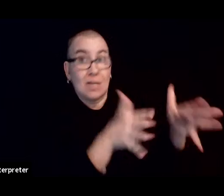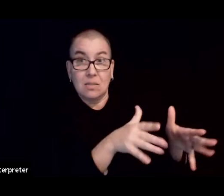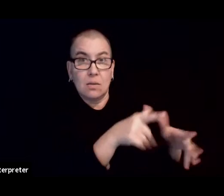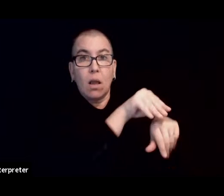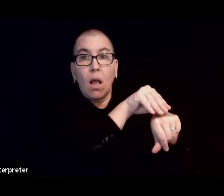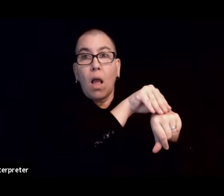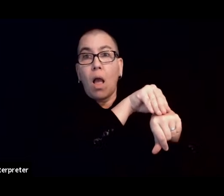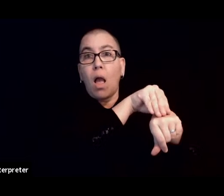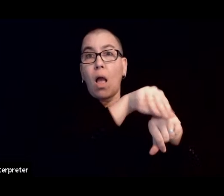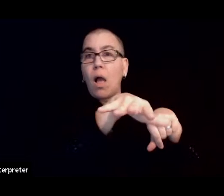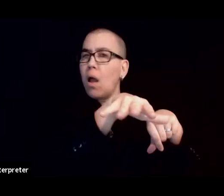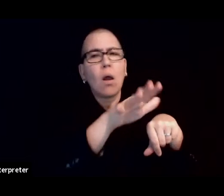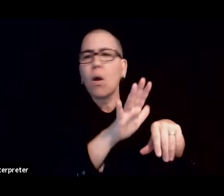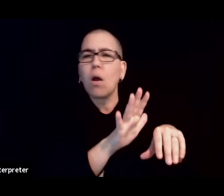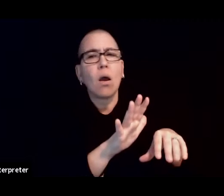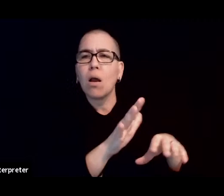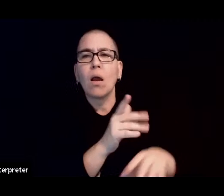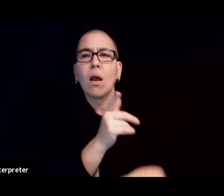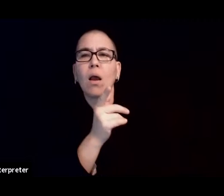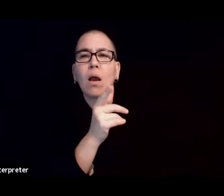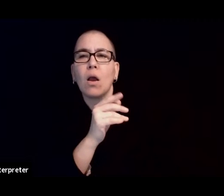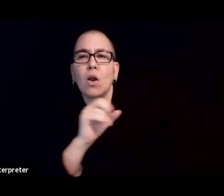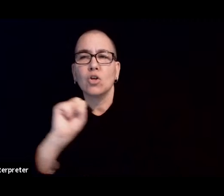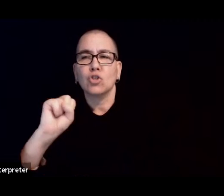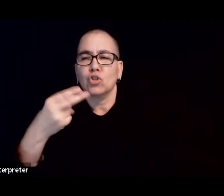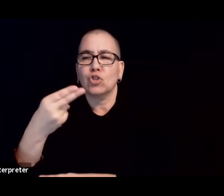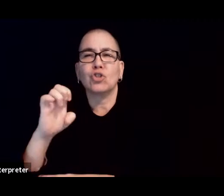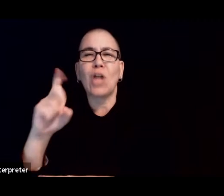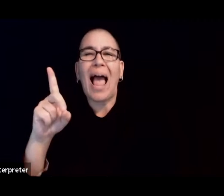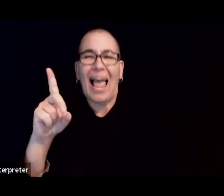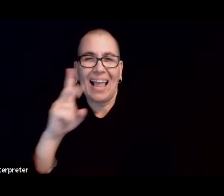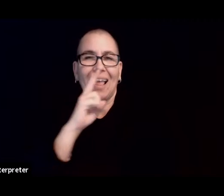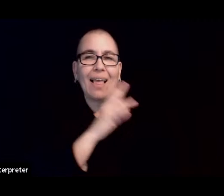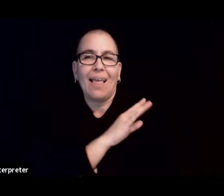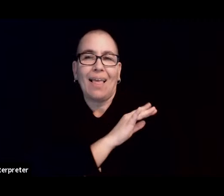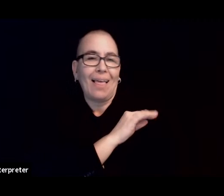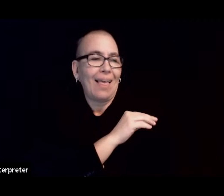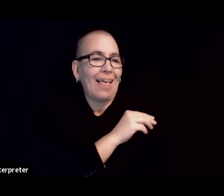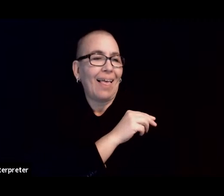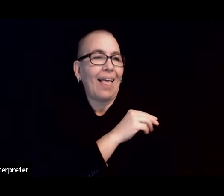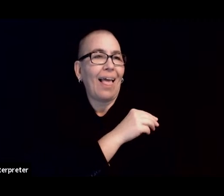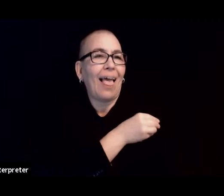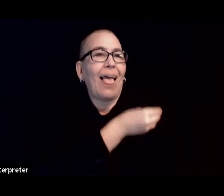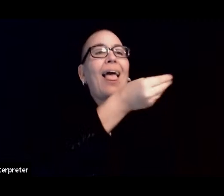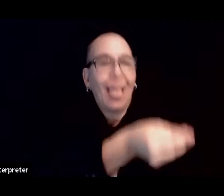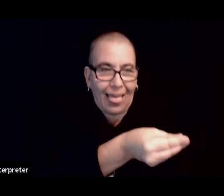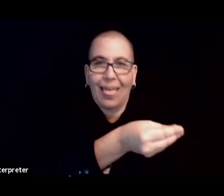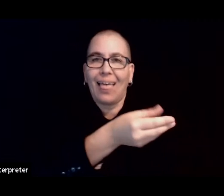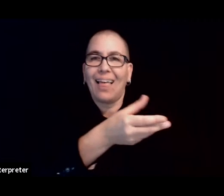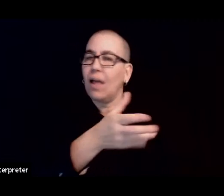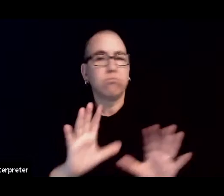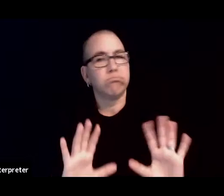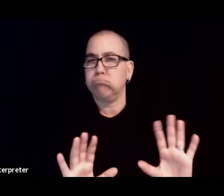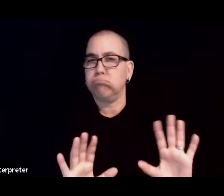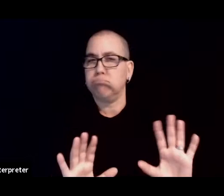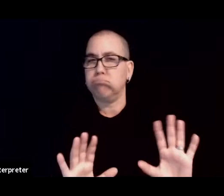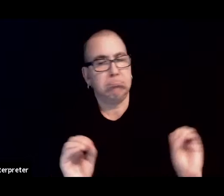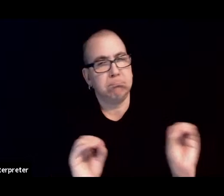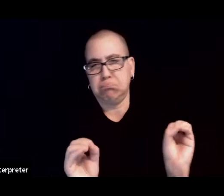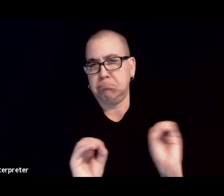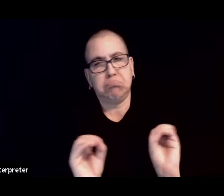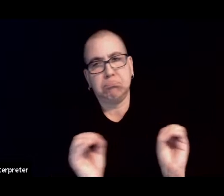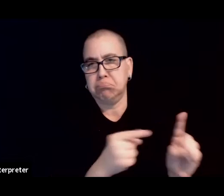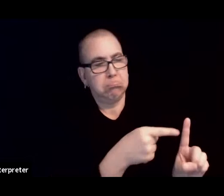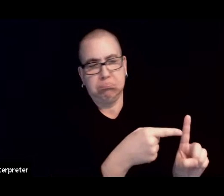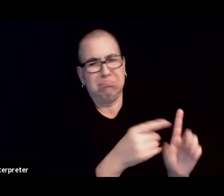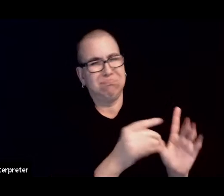there's no shedding of COVID from this vaccine. So I want to be very clear about that from the get-go. It's just not possible because